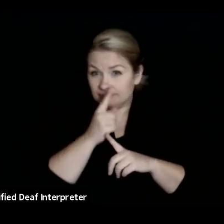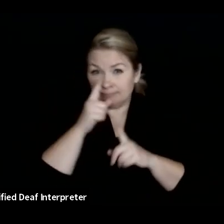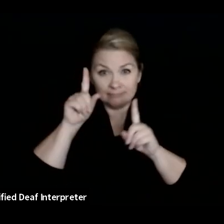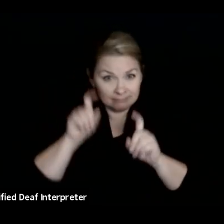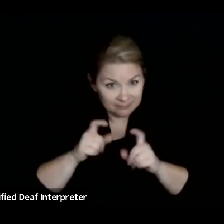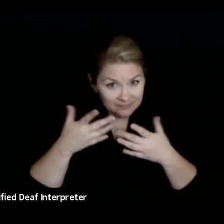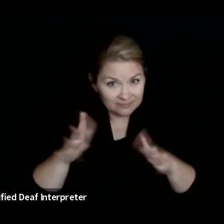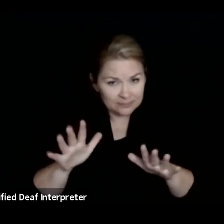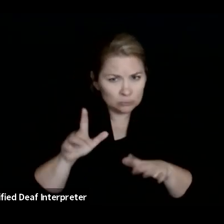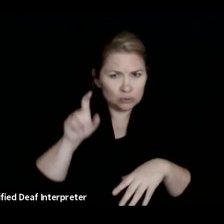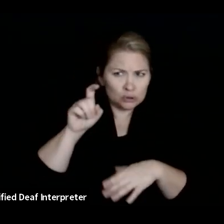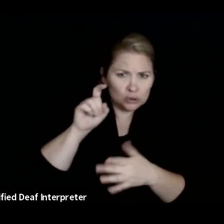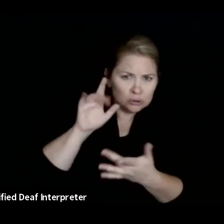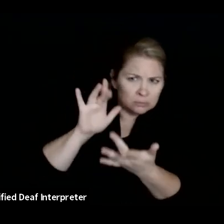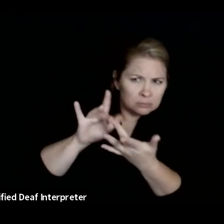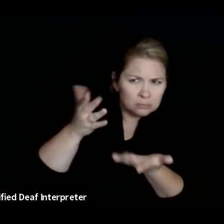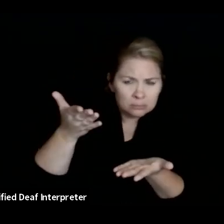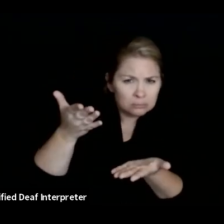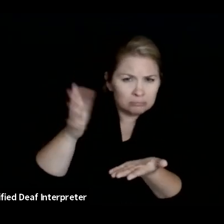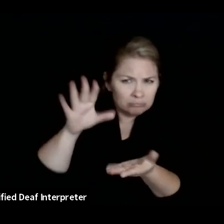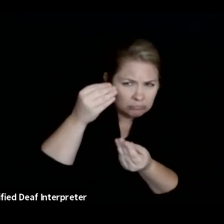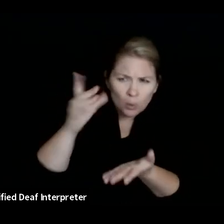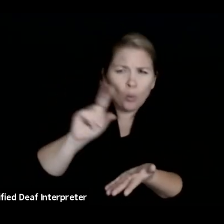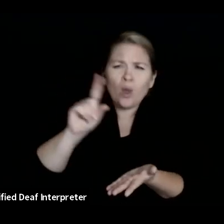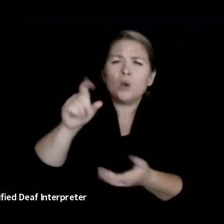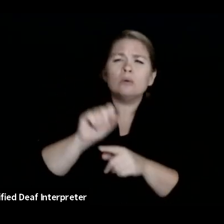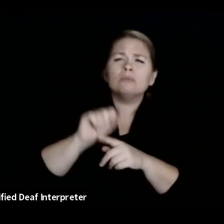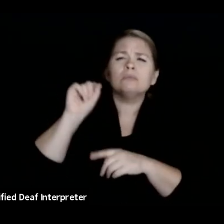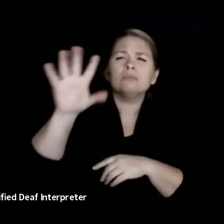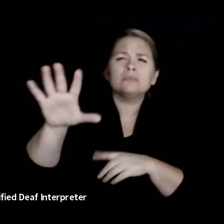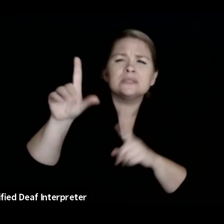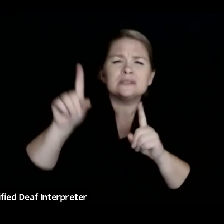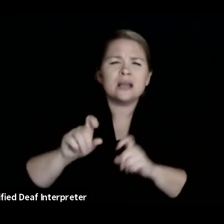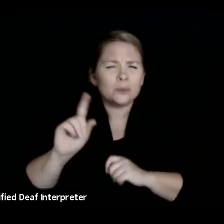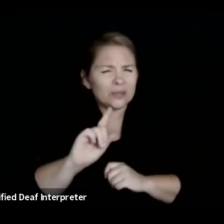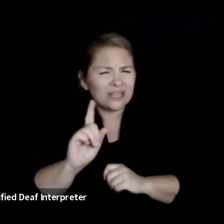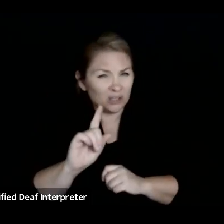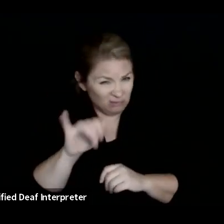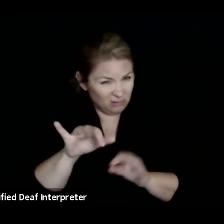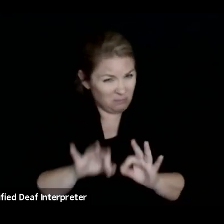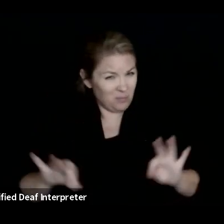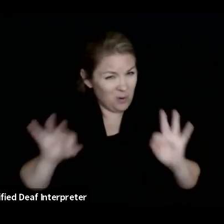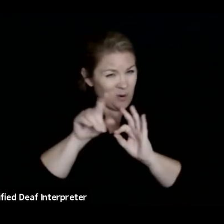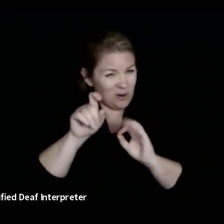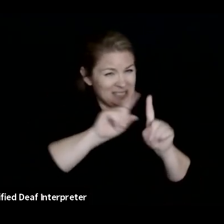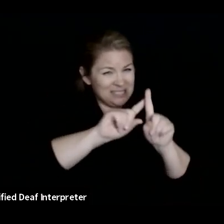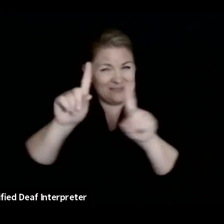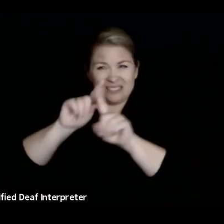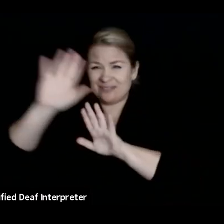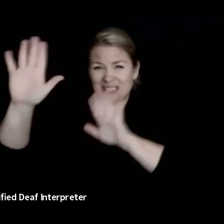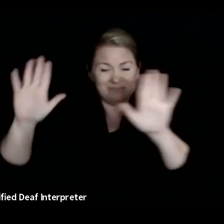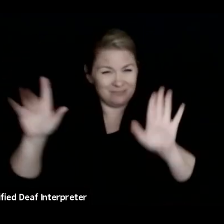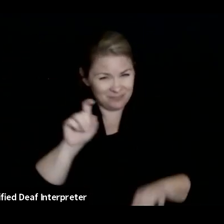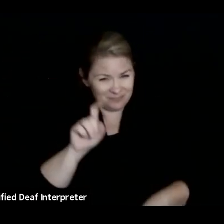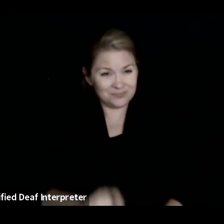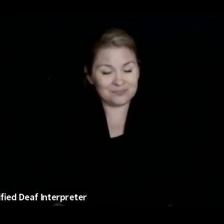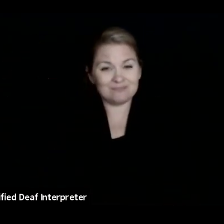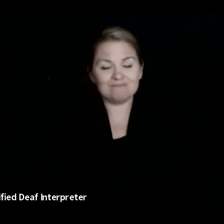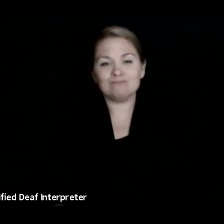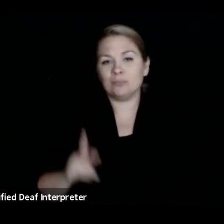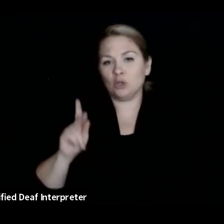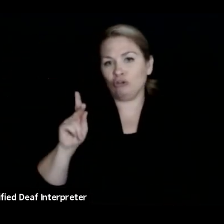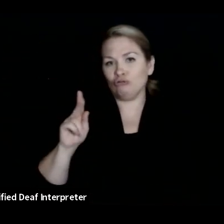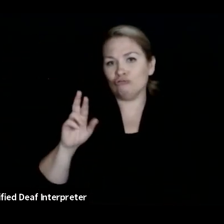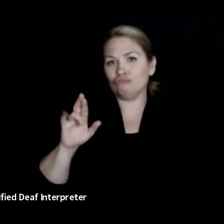Certainly, those are all really good questions. Yes, we do know that there have been some significant delays in